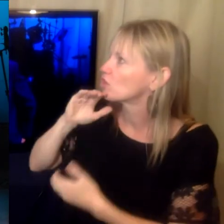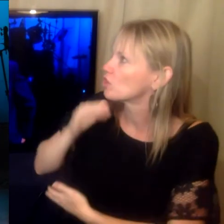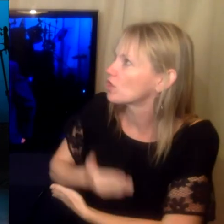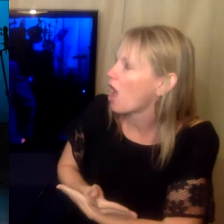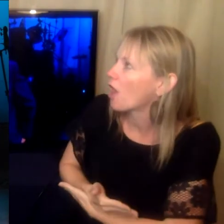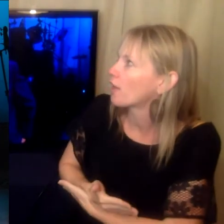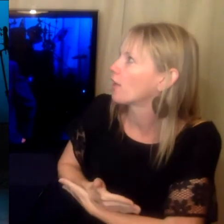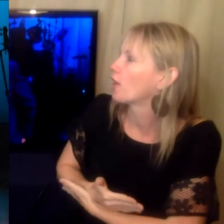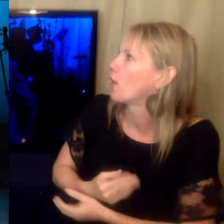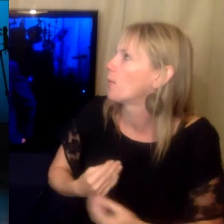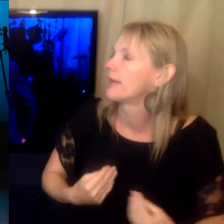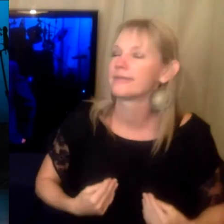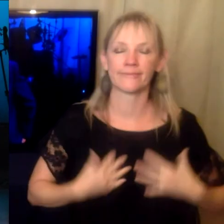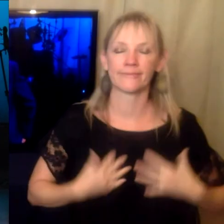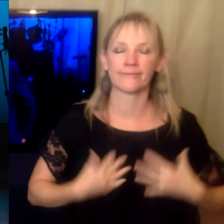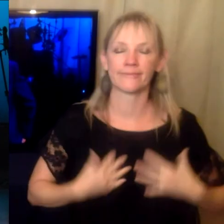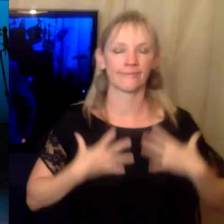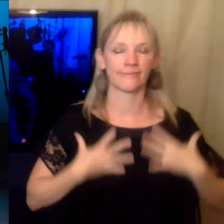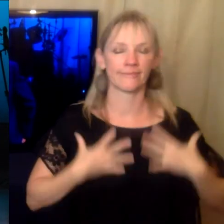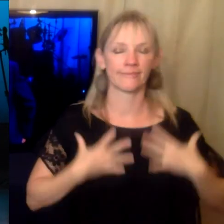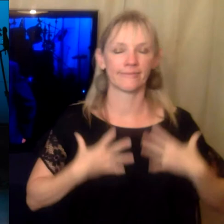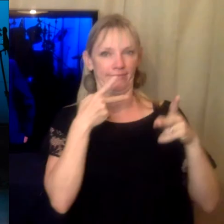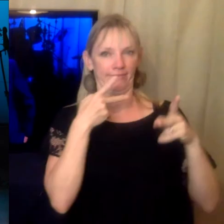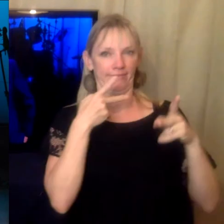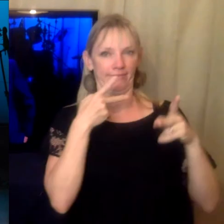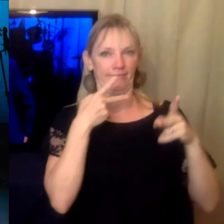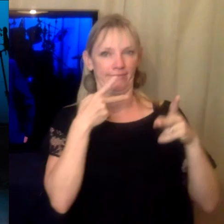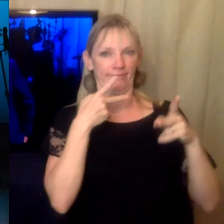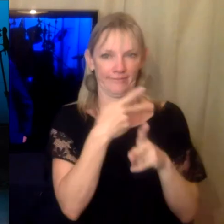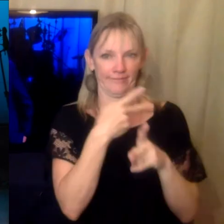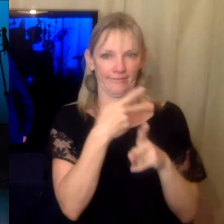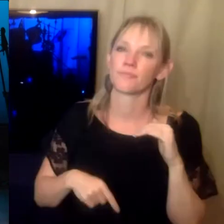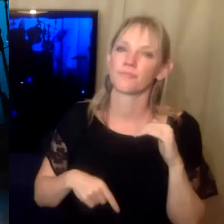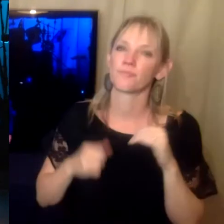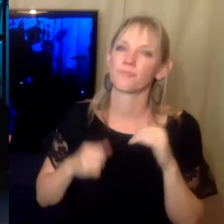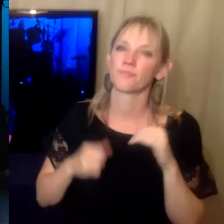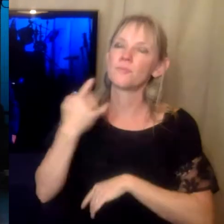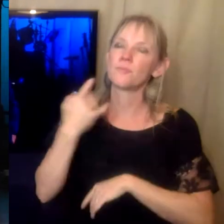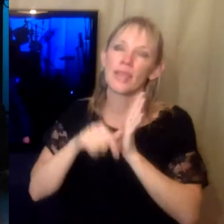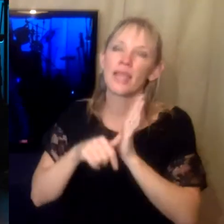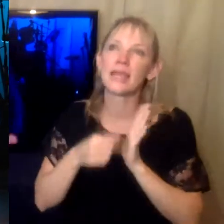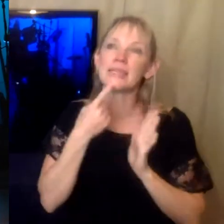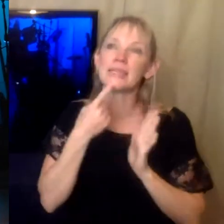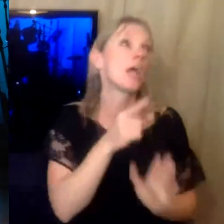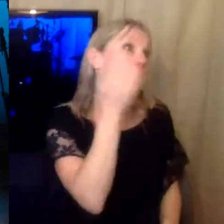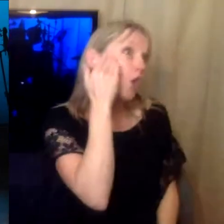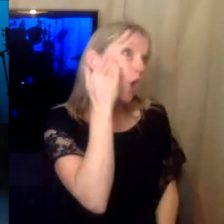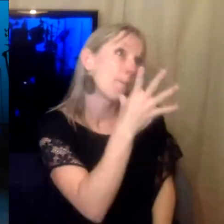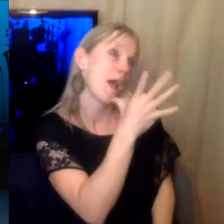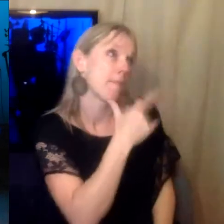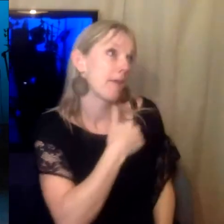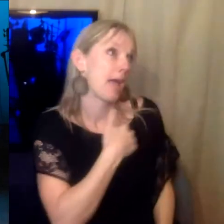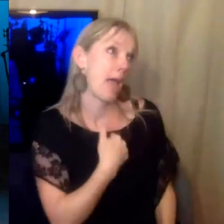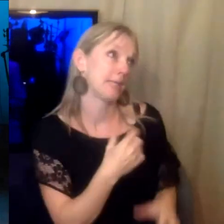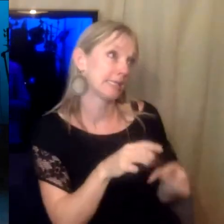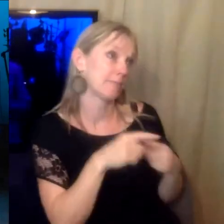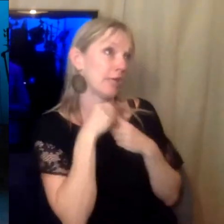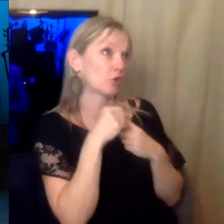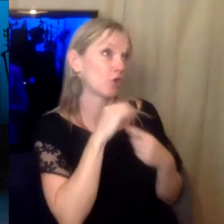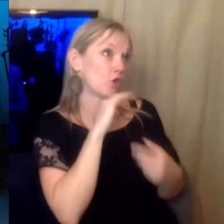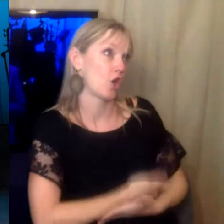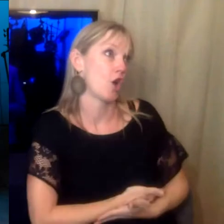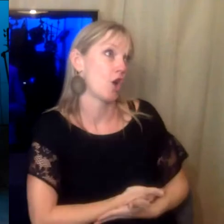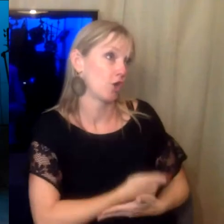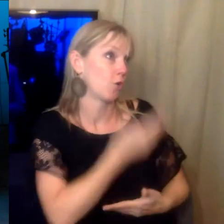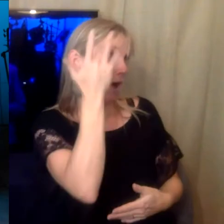and nourished deeply. So much so that a couple days later she came skipping over to her mom and said, you know, Mommy, I'm a very special daughter. Daddy told me so.